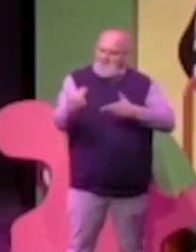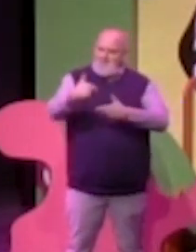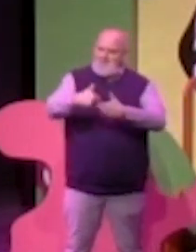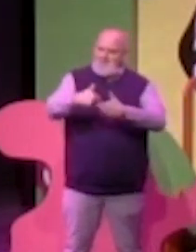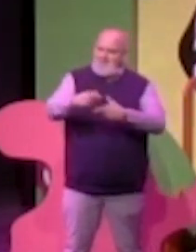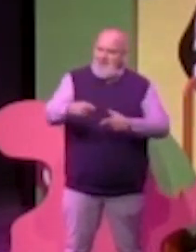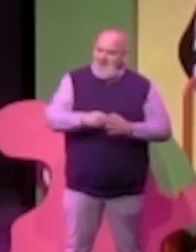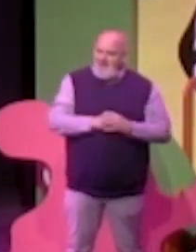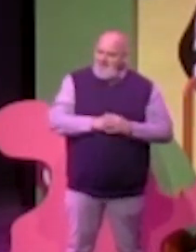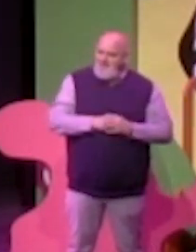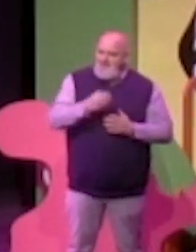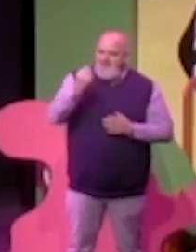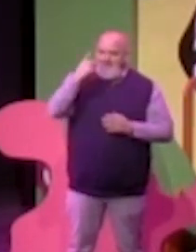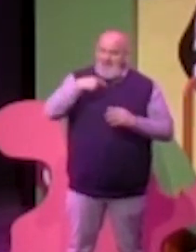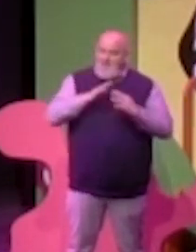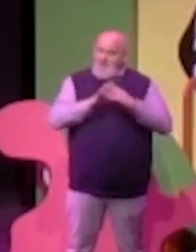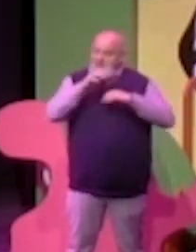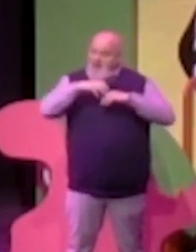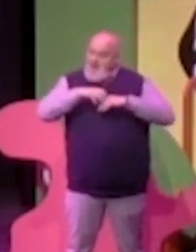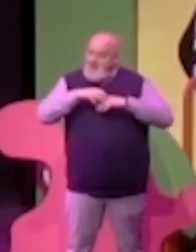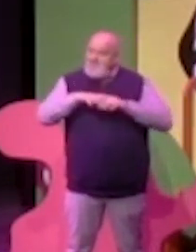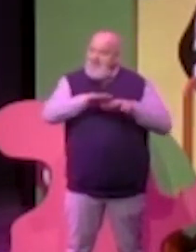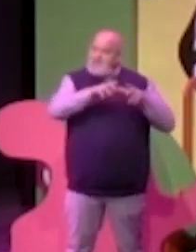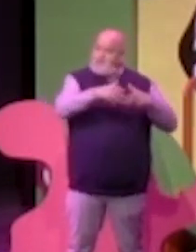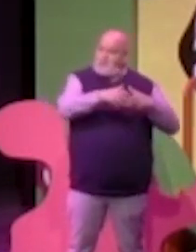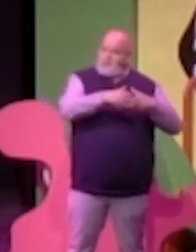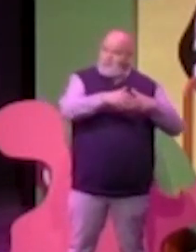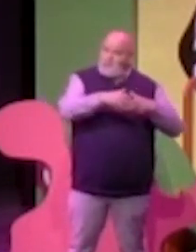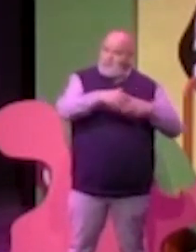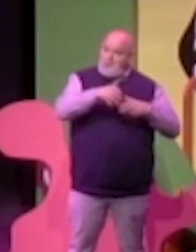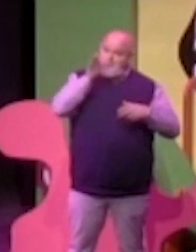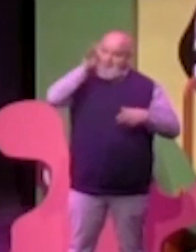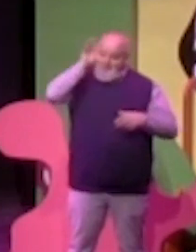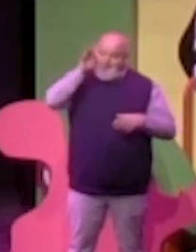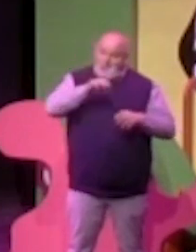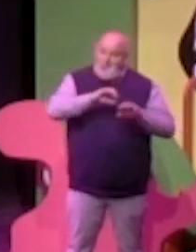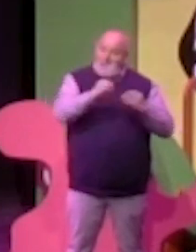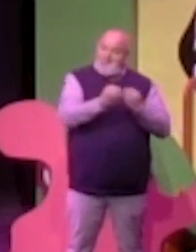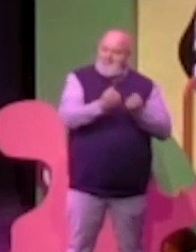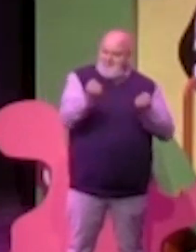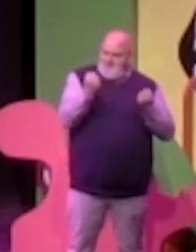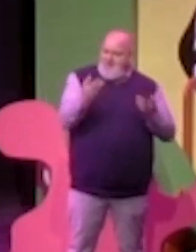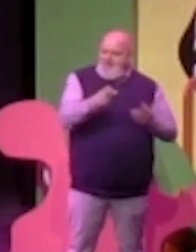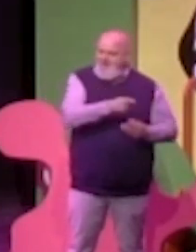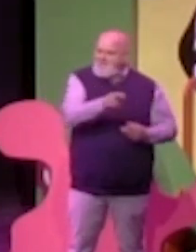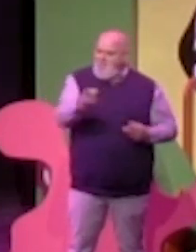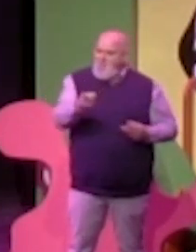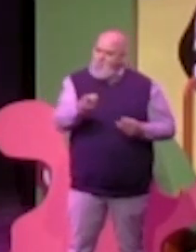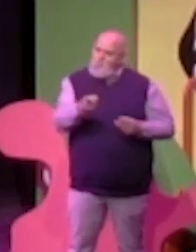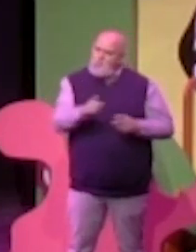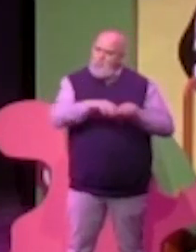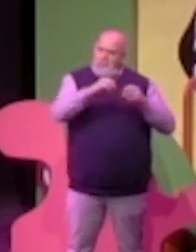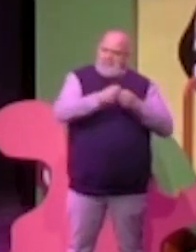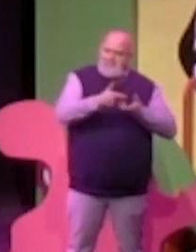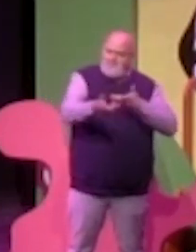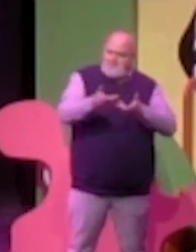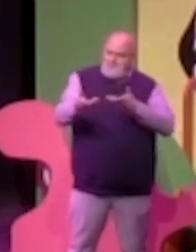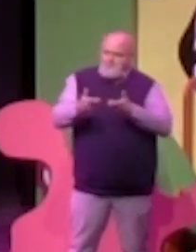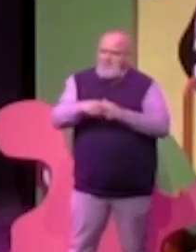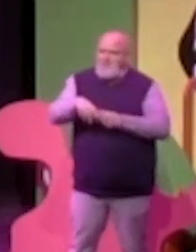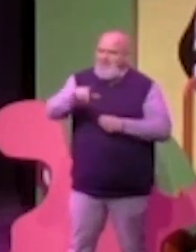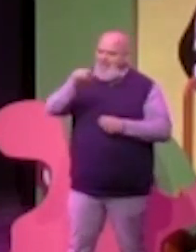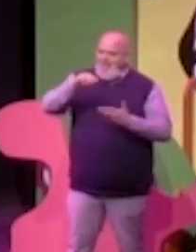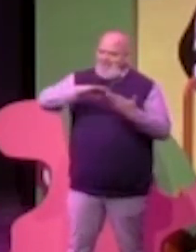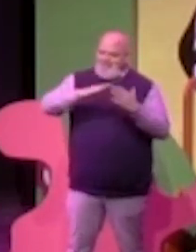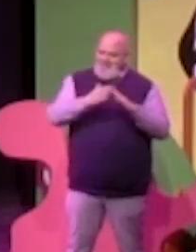now about Native and tribal organizations because many of the ones that we engage with through the LA City County Native American Indian